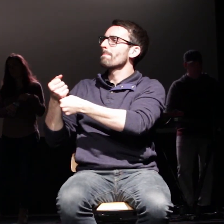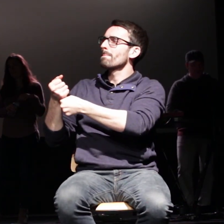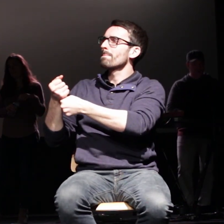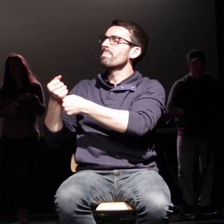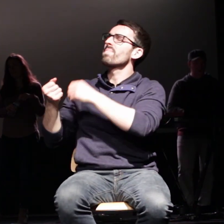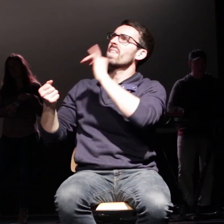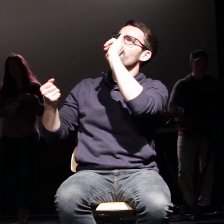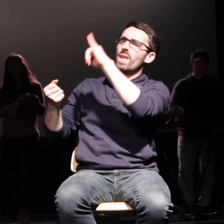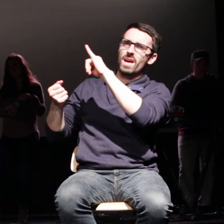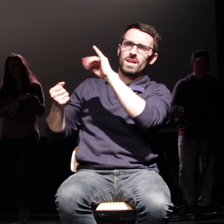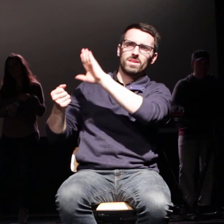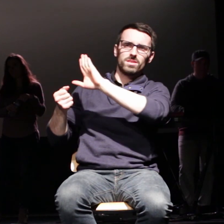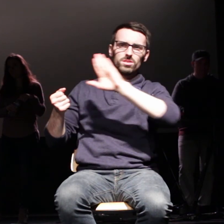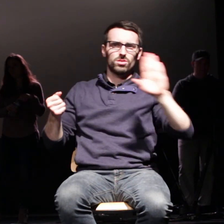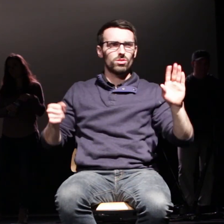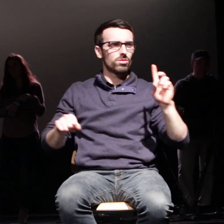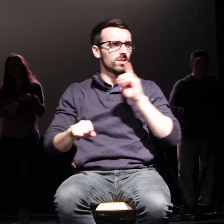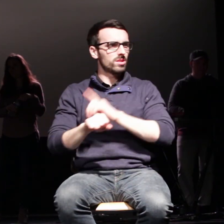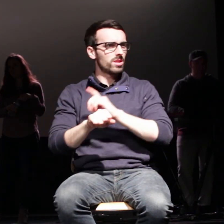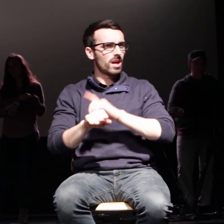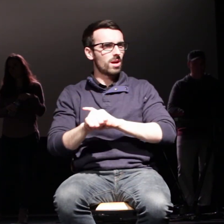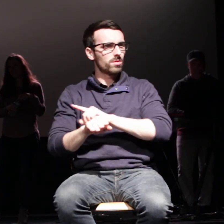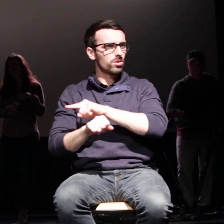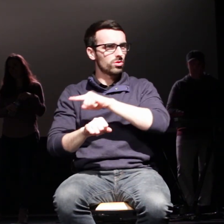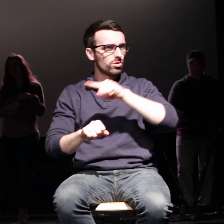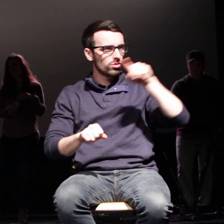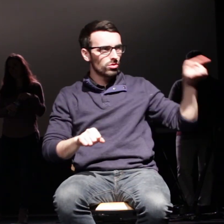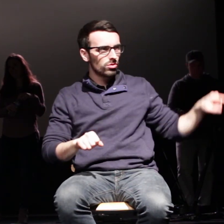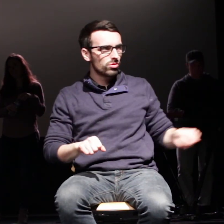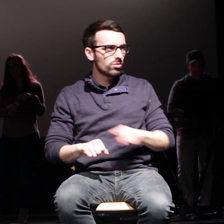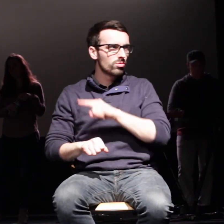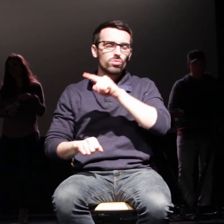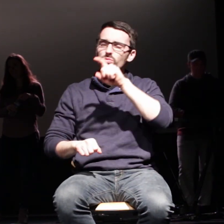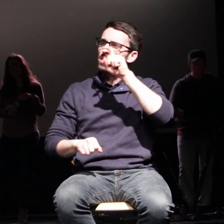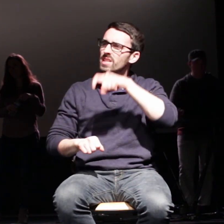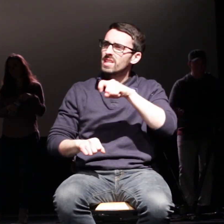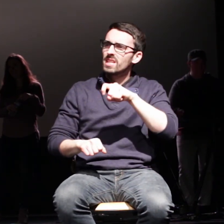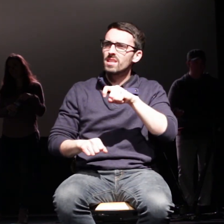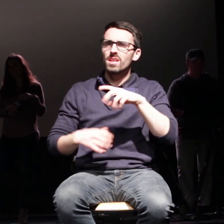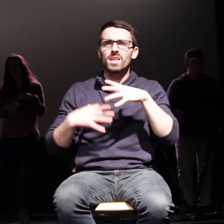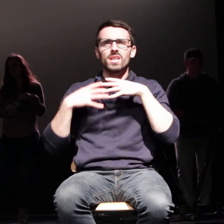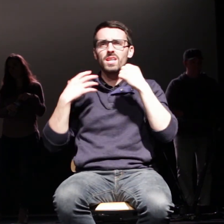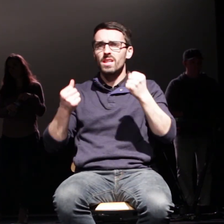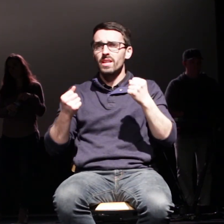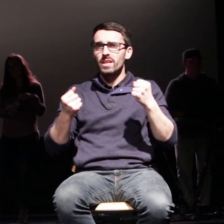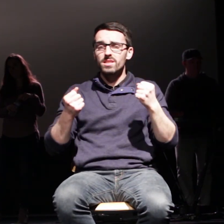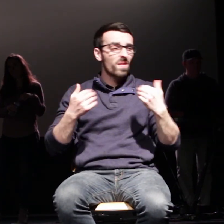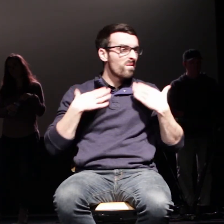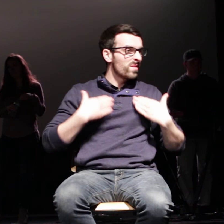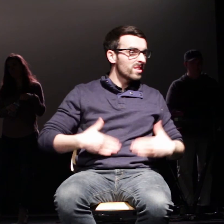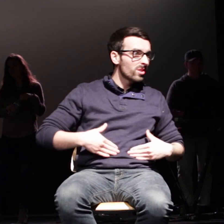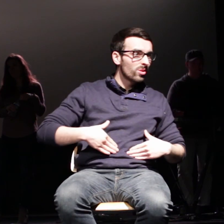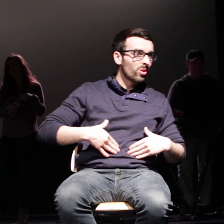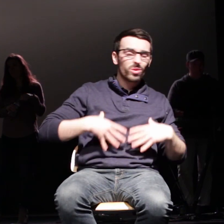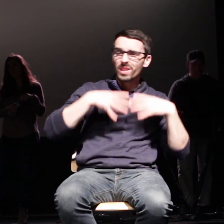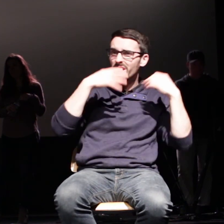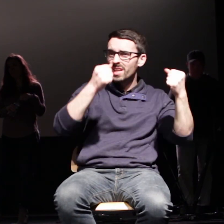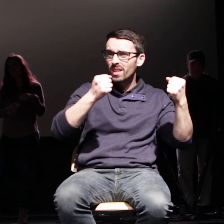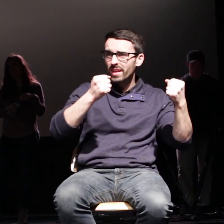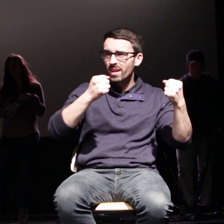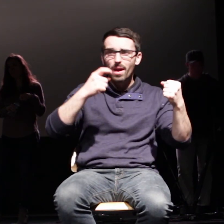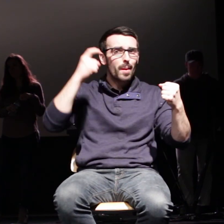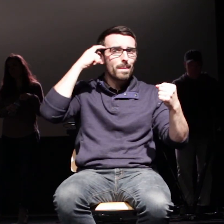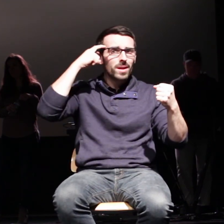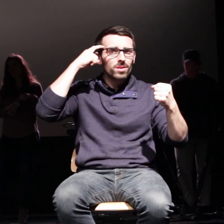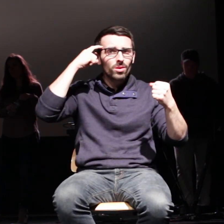That's your job. Do you need healing? I mean, is there physical healing that you need? Is it mental health related